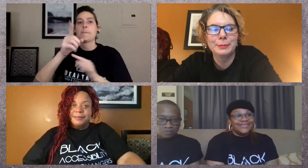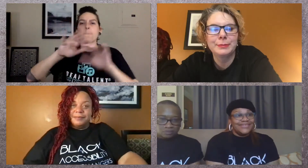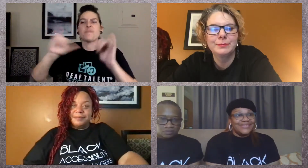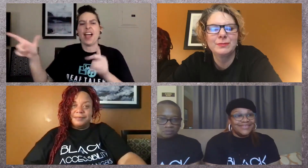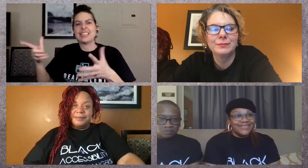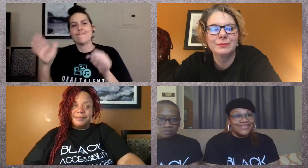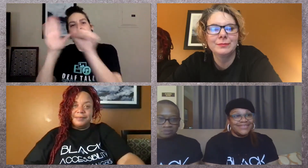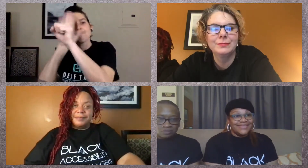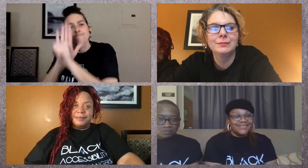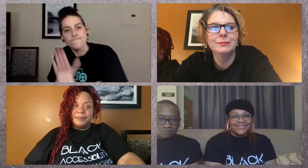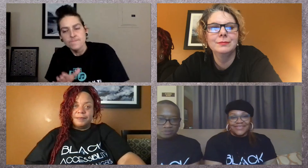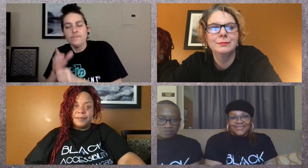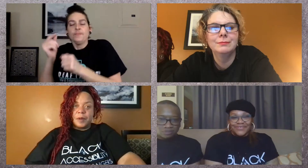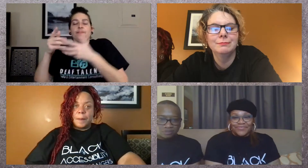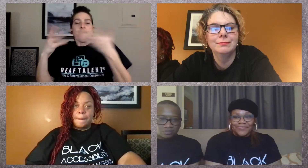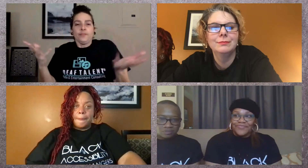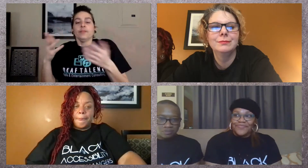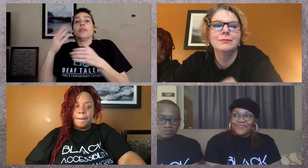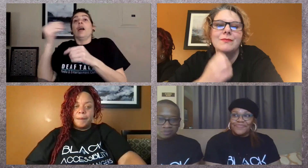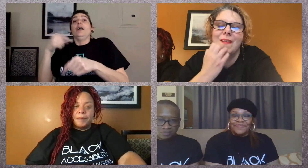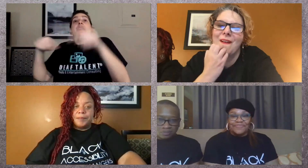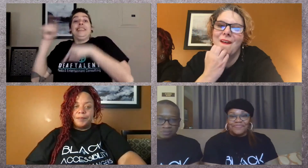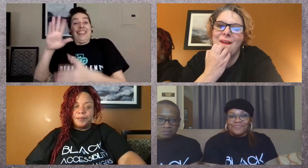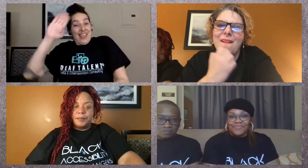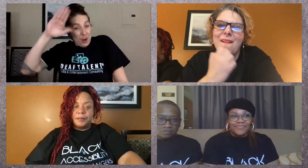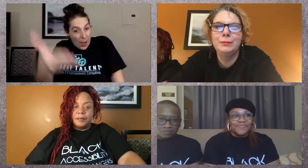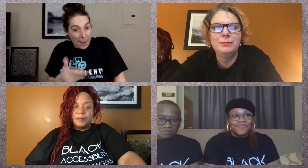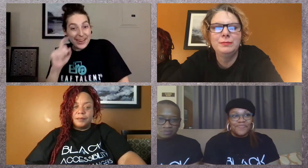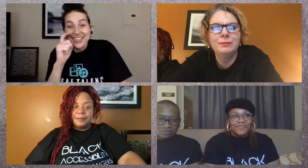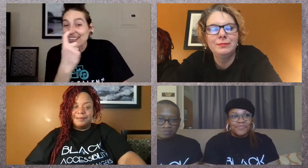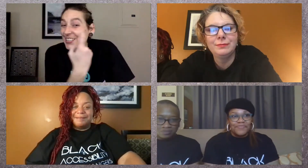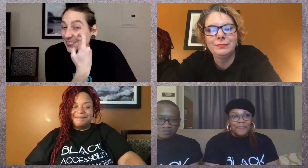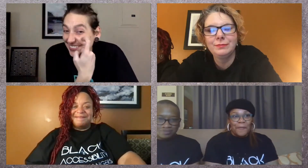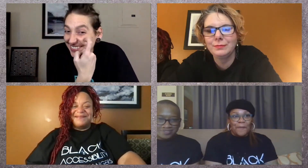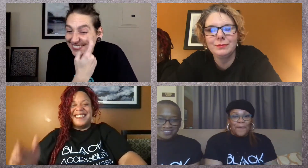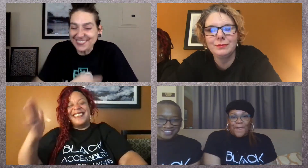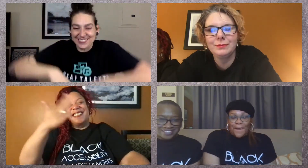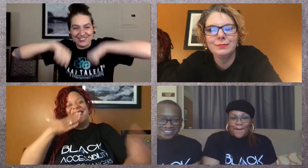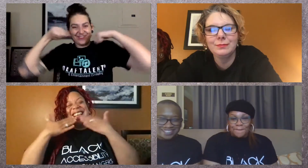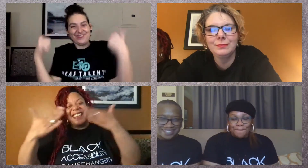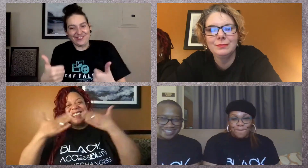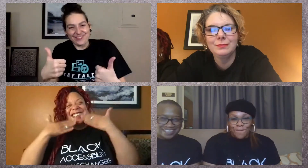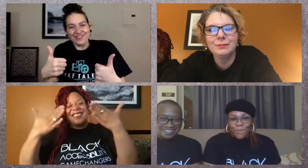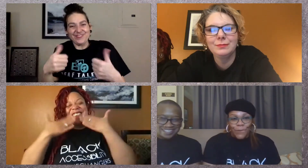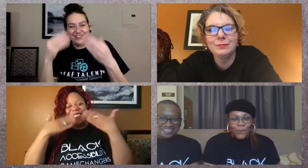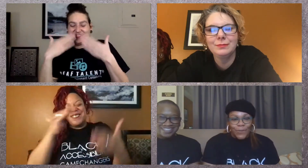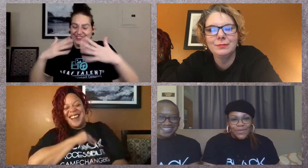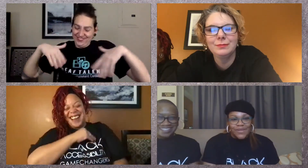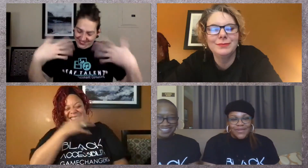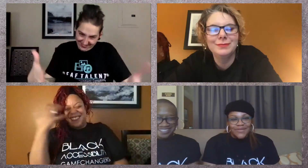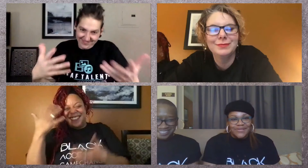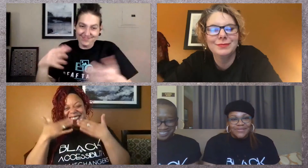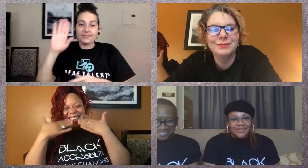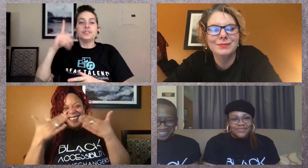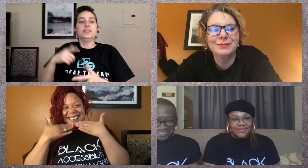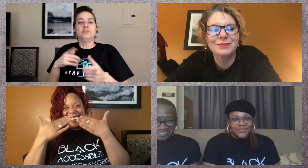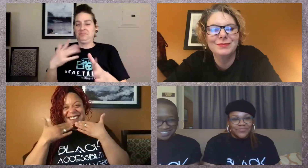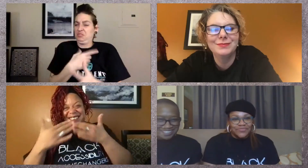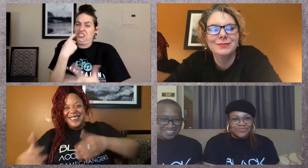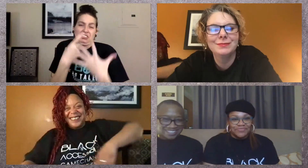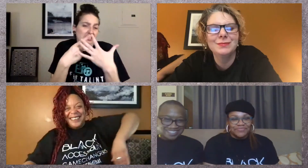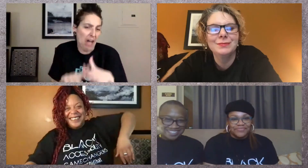Let's check the audience. I missed, you know, maybe they missed the first few minutes. So hello, everybody. Hi, Aaron.